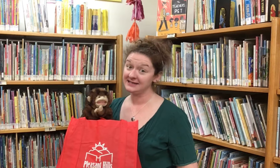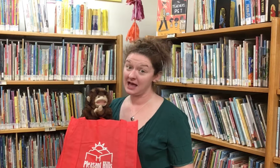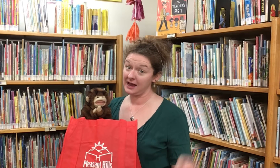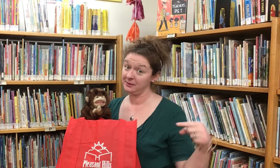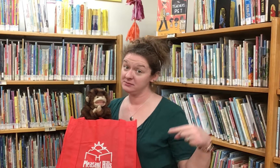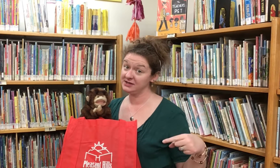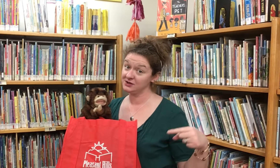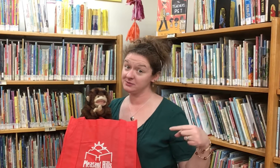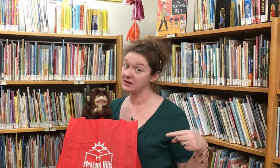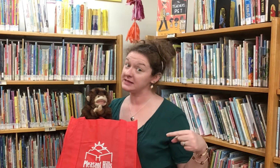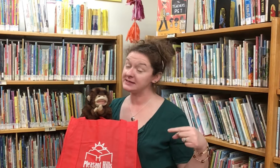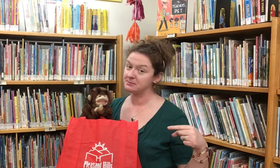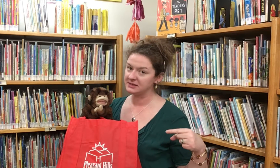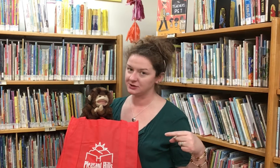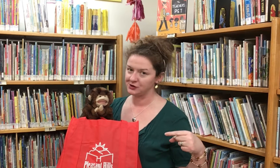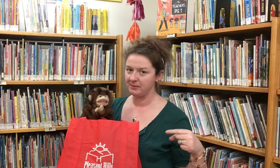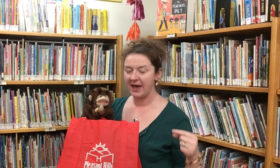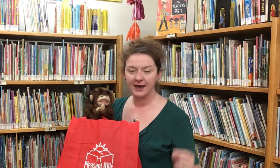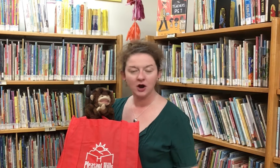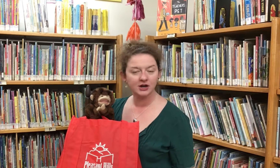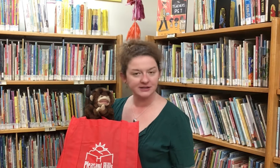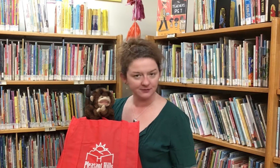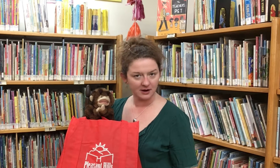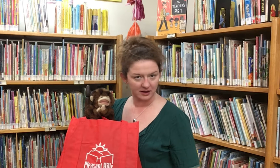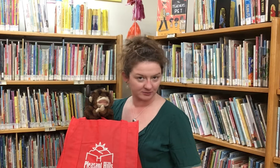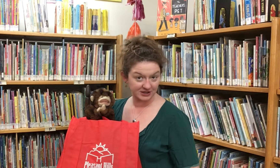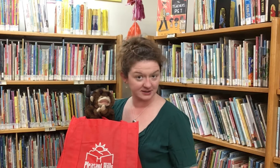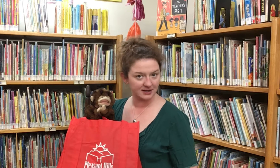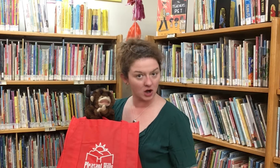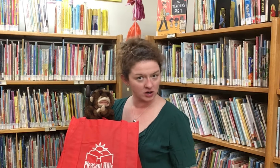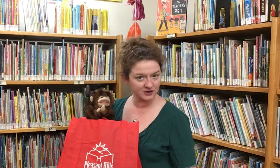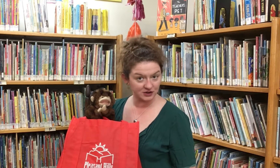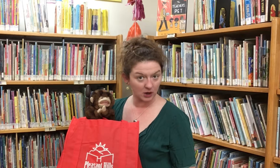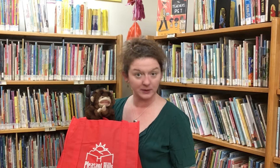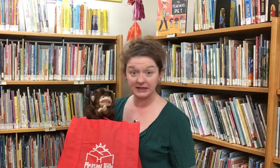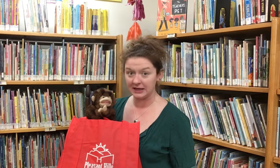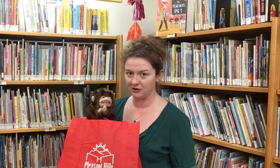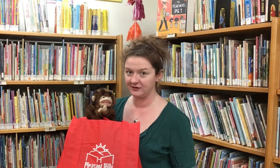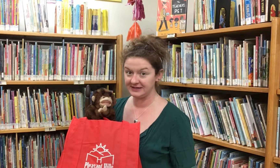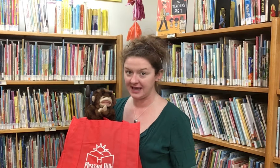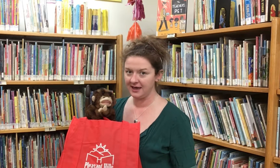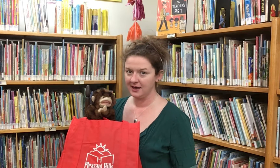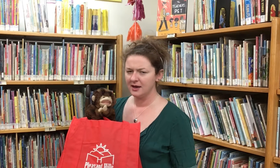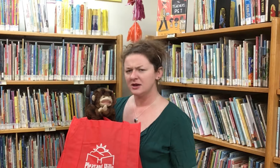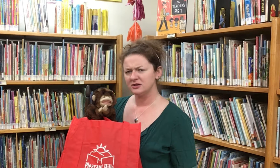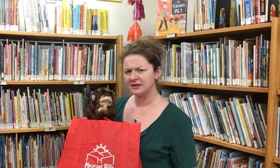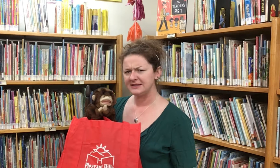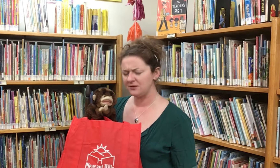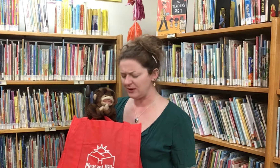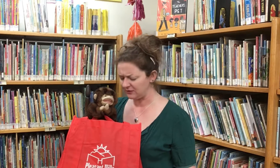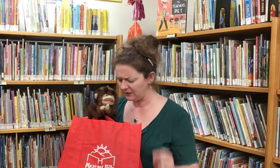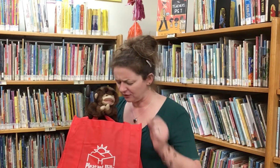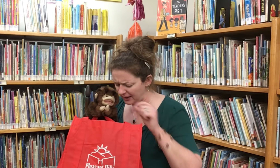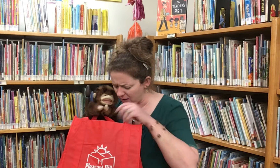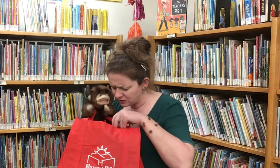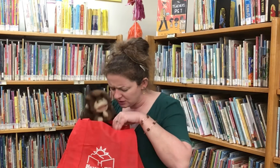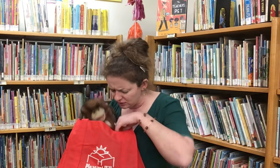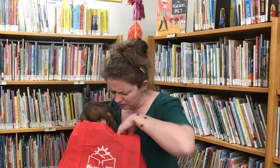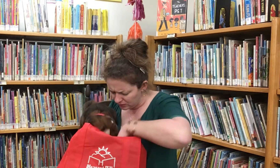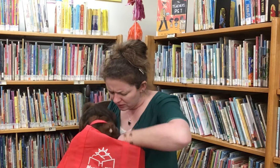Inside Mr. Monkey's mystery bag are different objects that all start with the letter of the day. So let's see if we can figure it out. Oh,